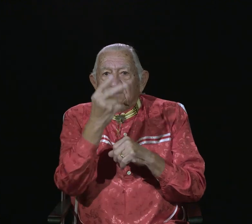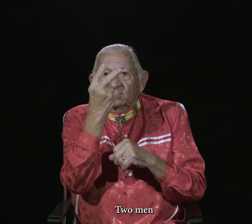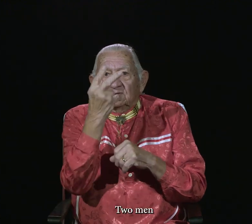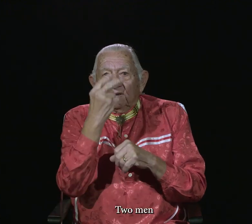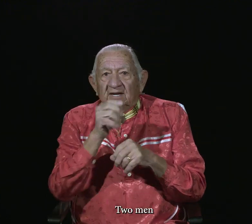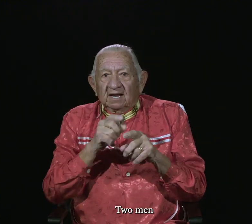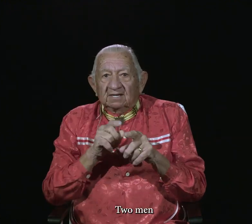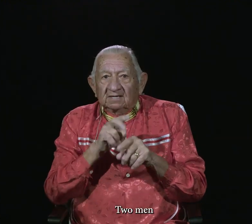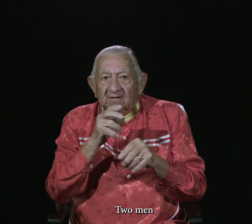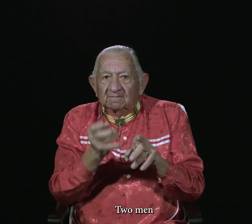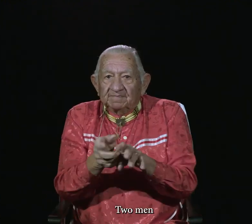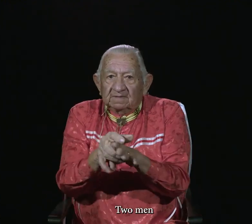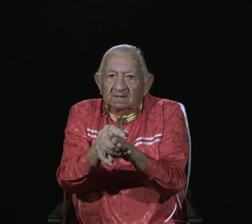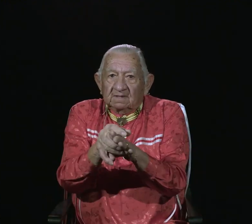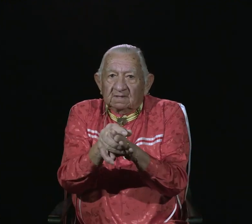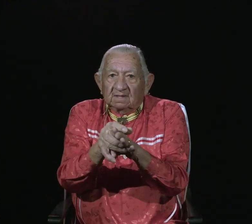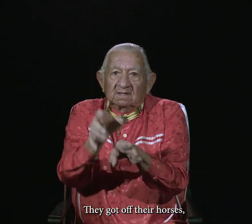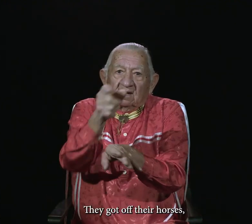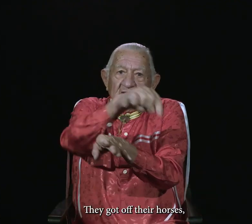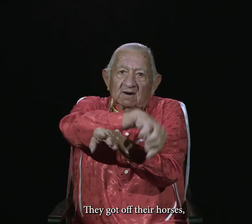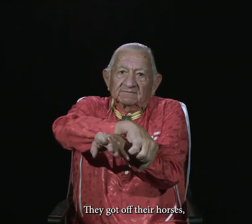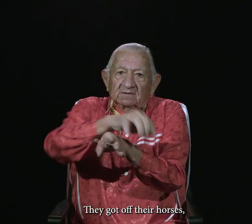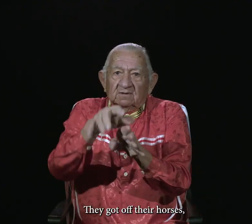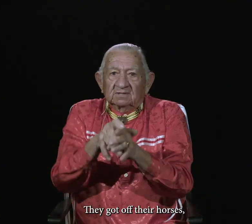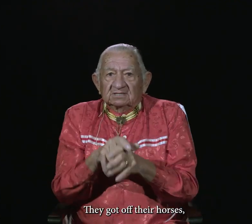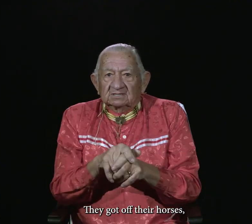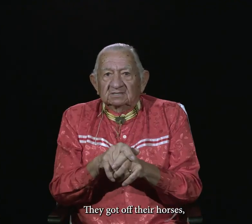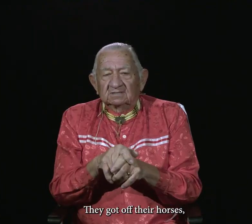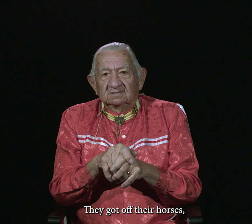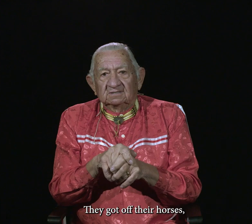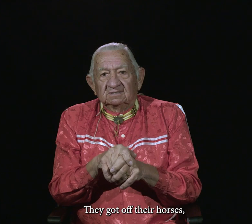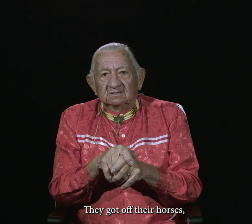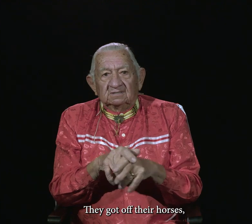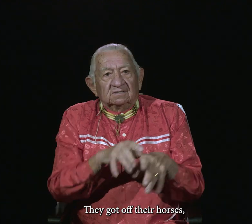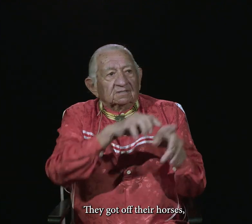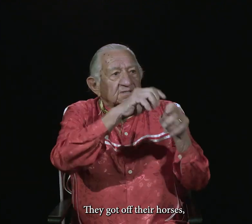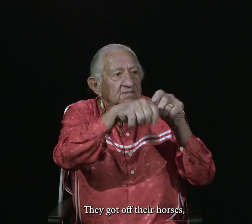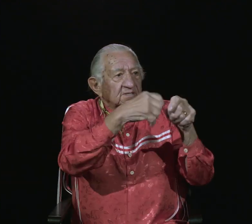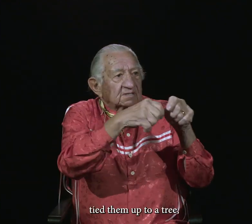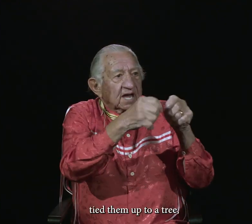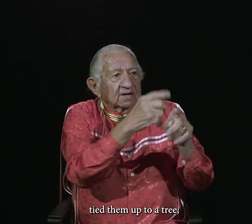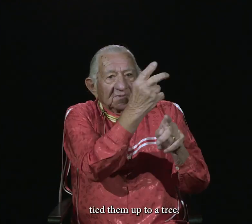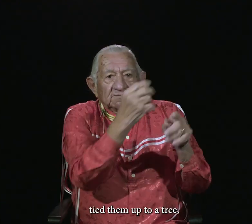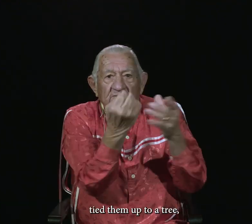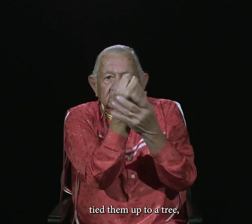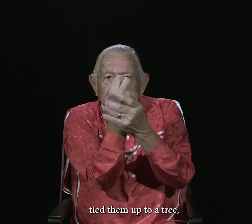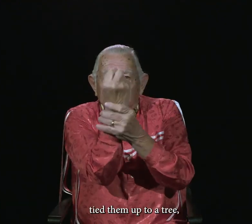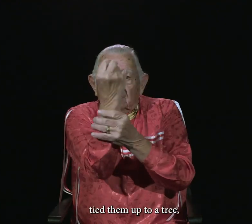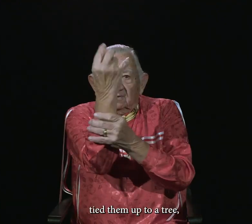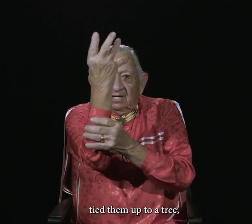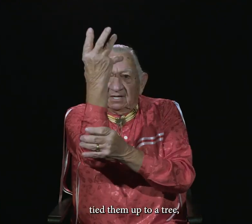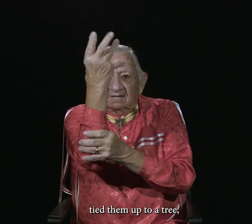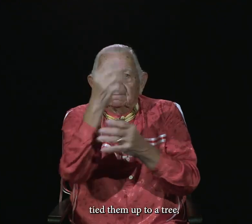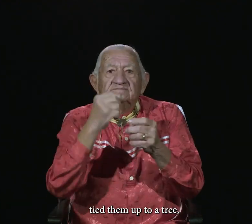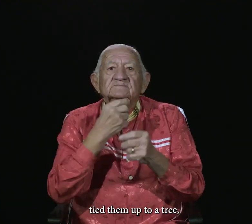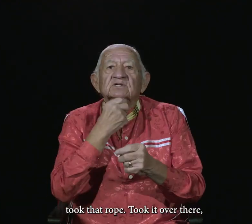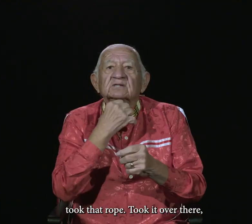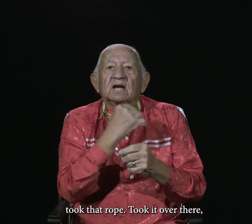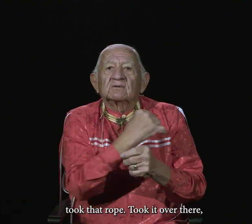Two men, they got off their horses, tied him up over to a tree, took that